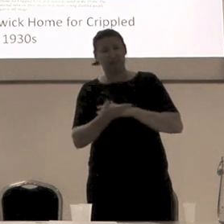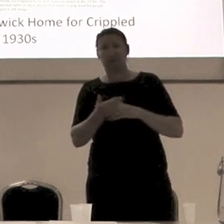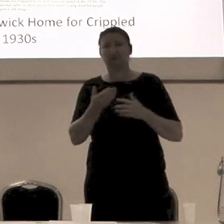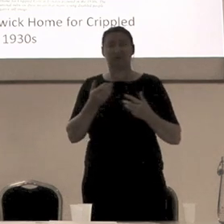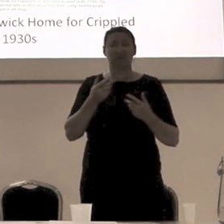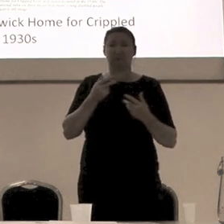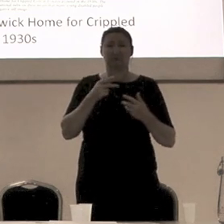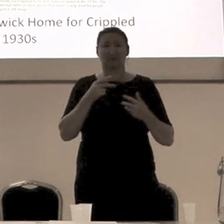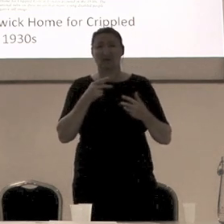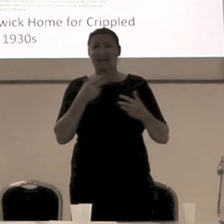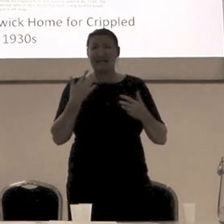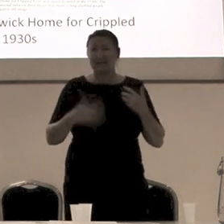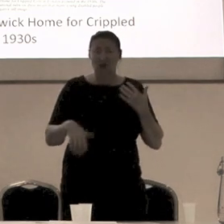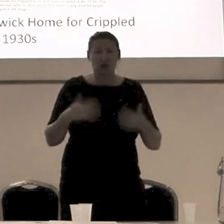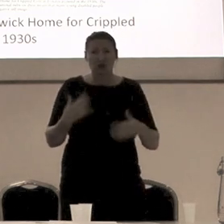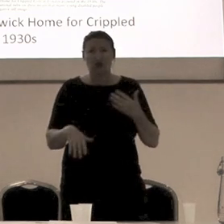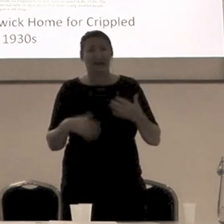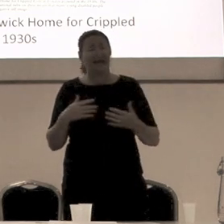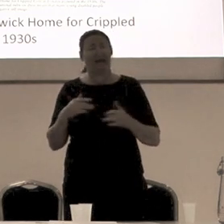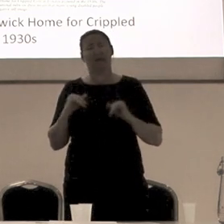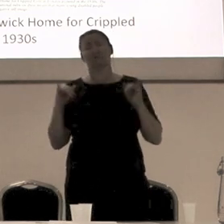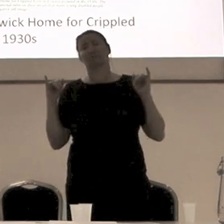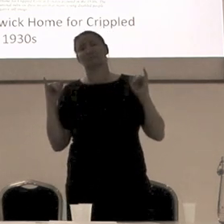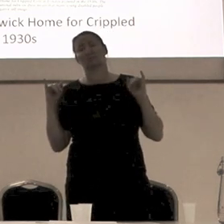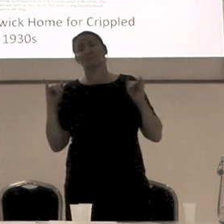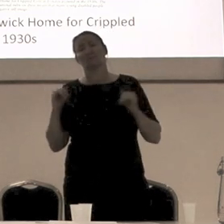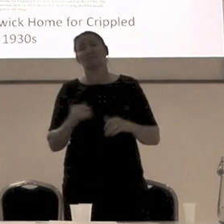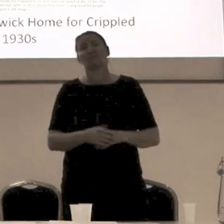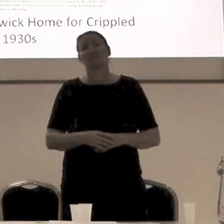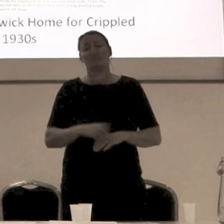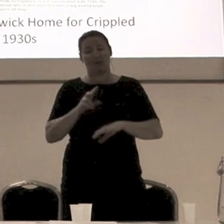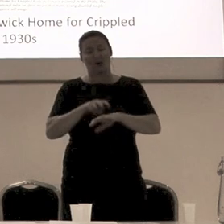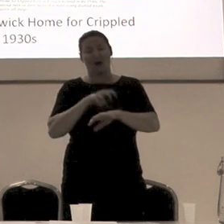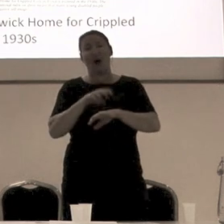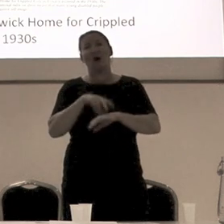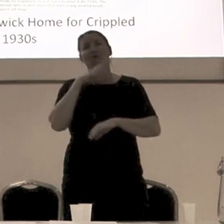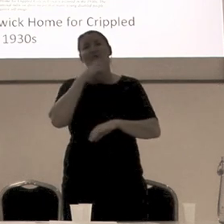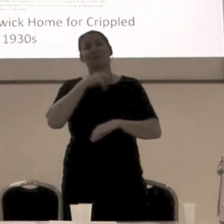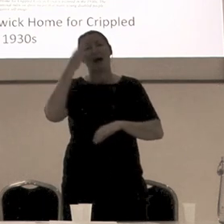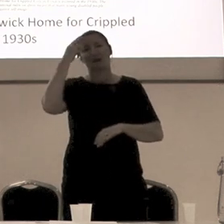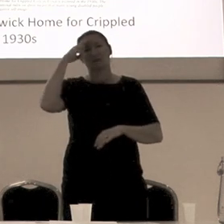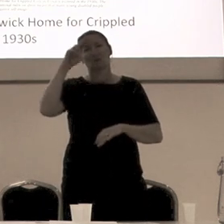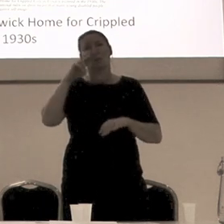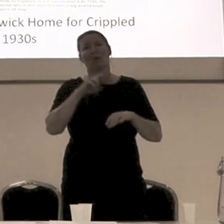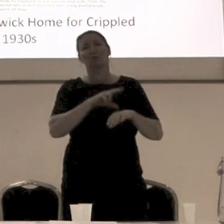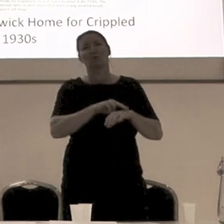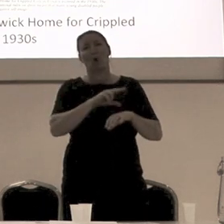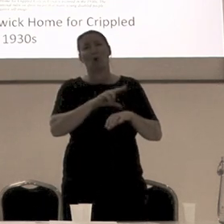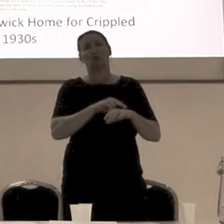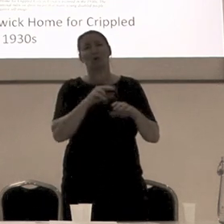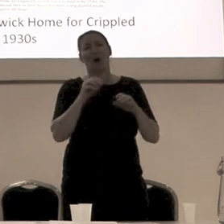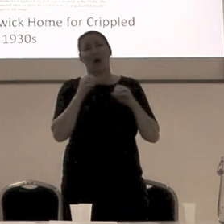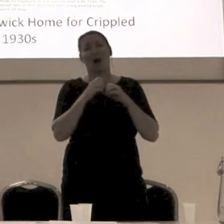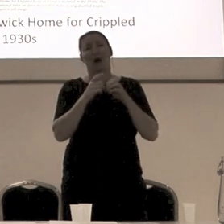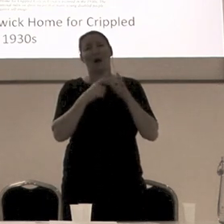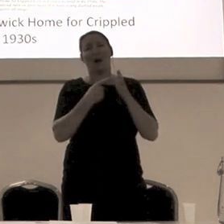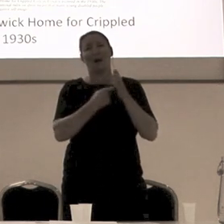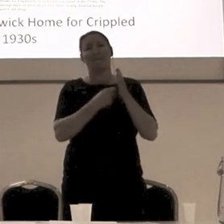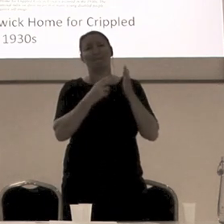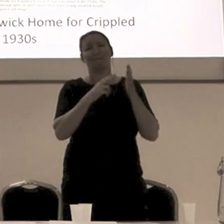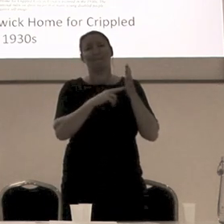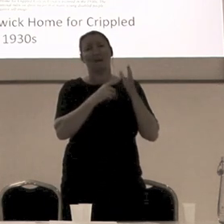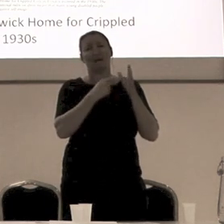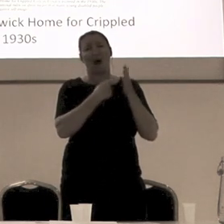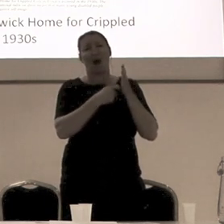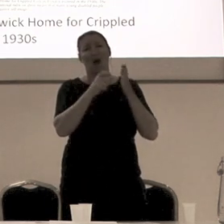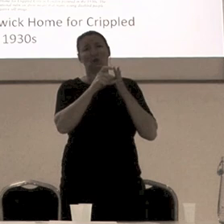And Dr. Bernardo, who was an Irish man who wanted to study medicine, saw all these children around and said,